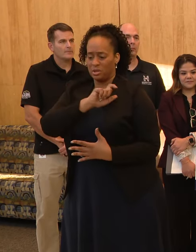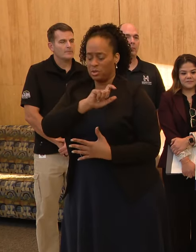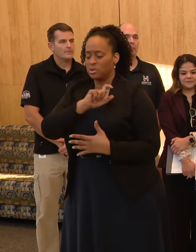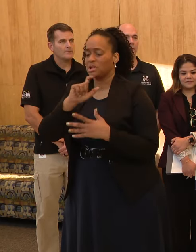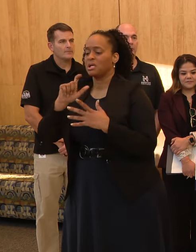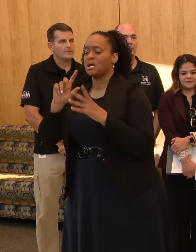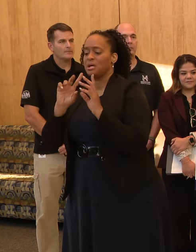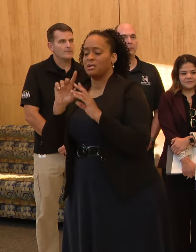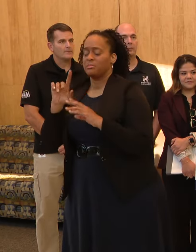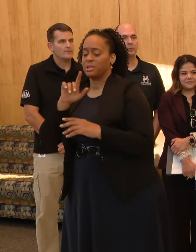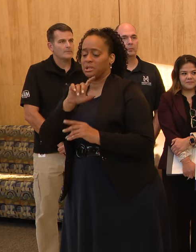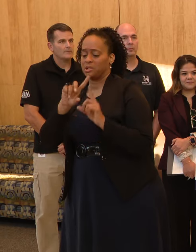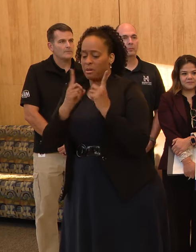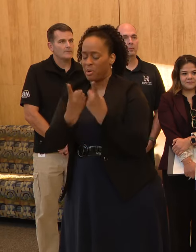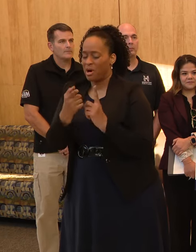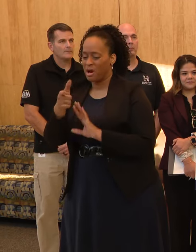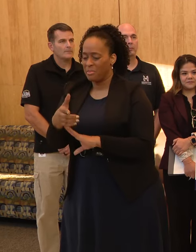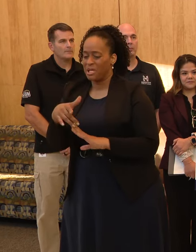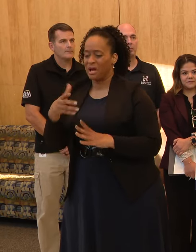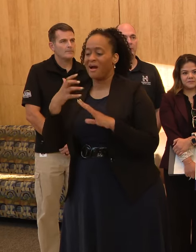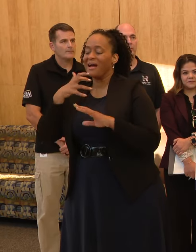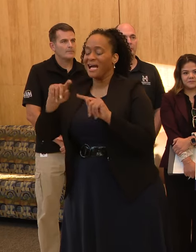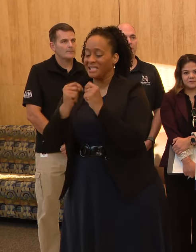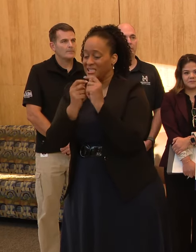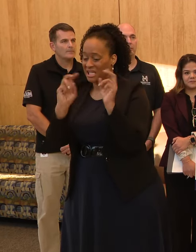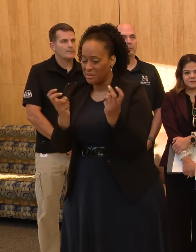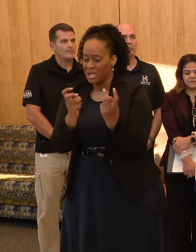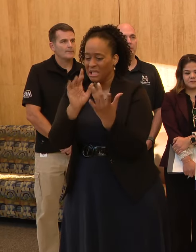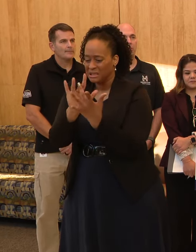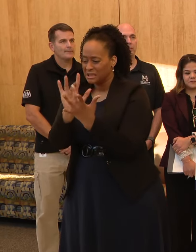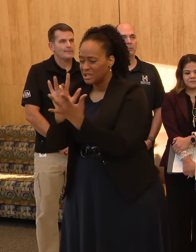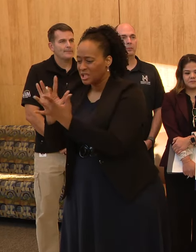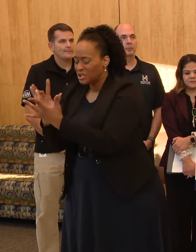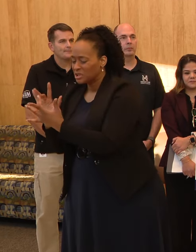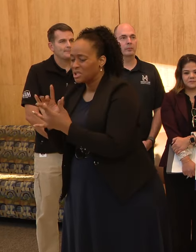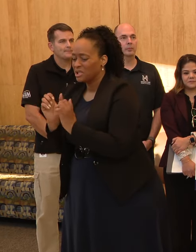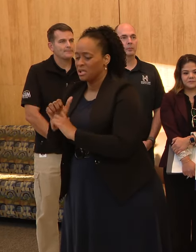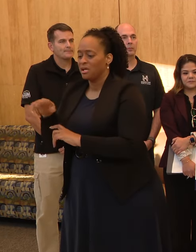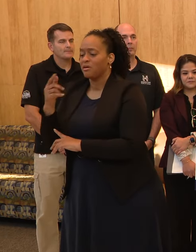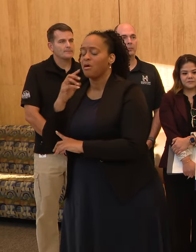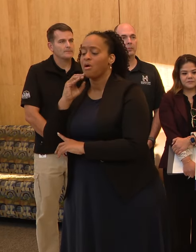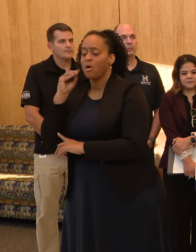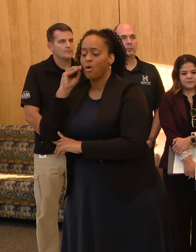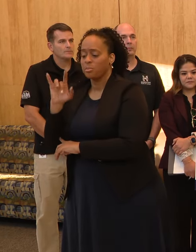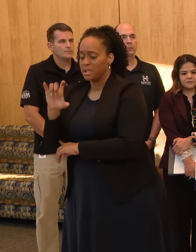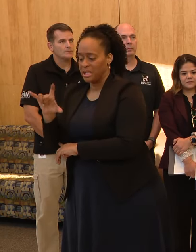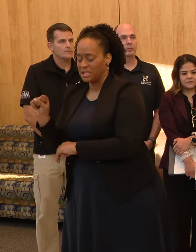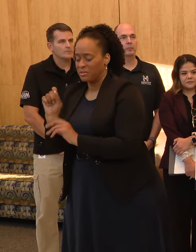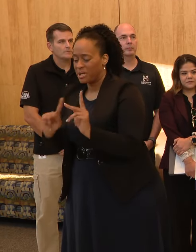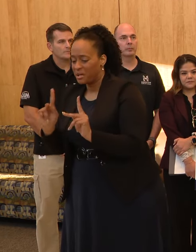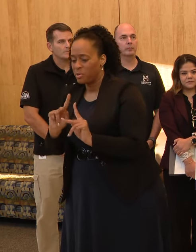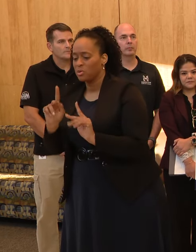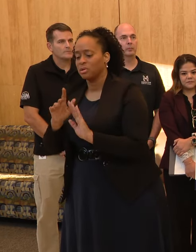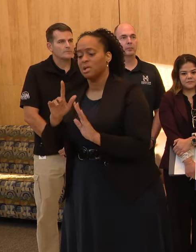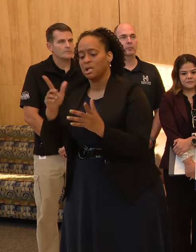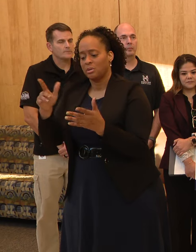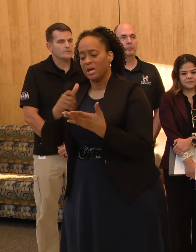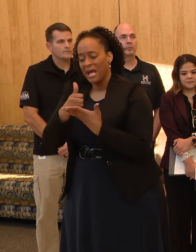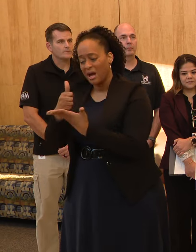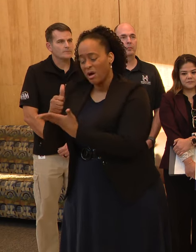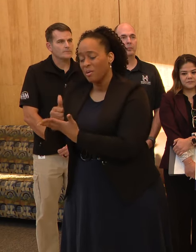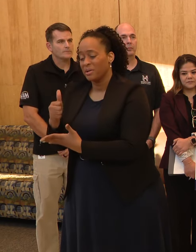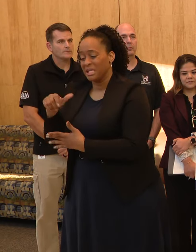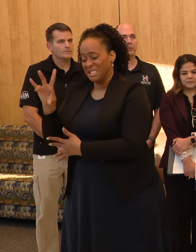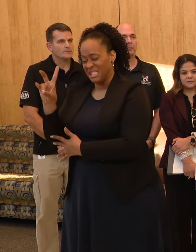team, who touched about 300 souls over the last 2 days. And last night we were able to help at